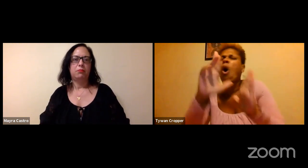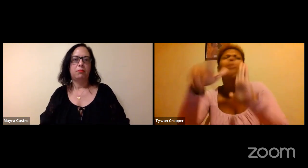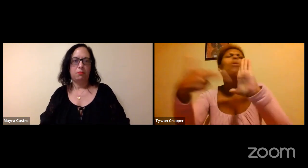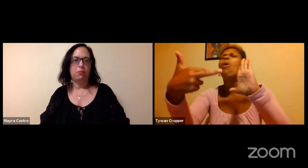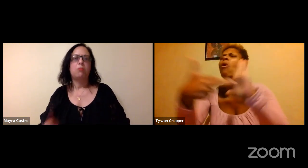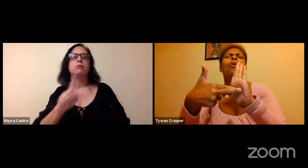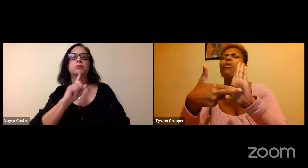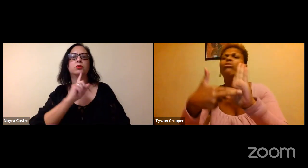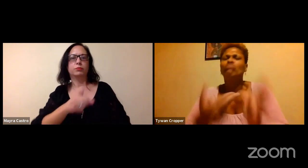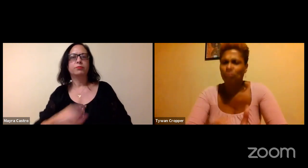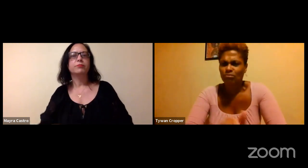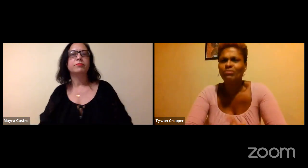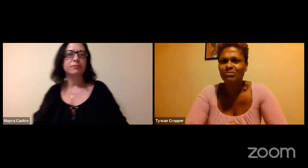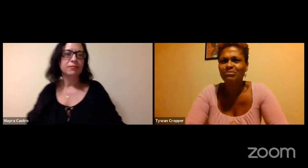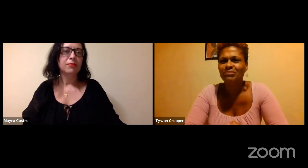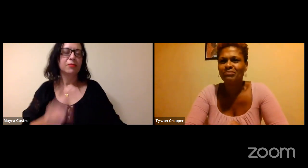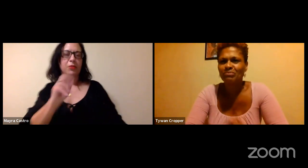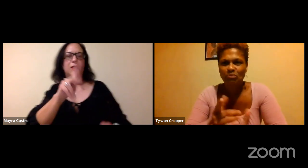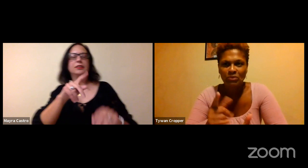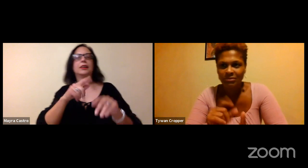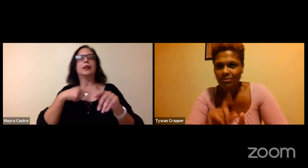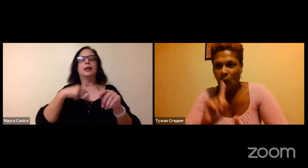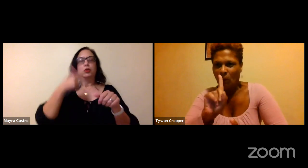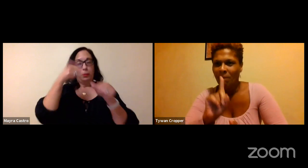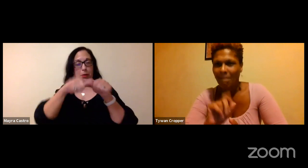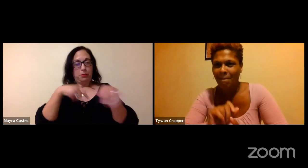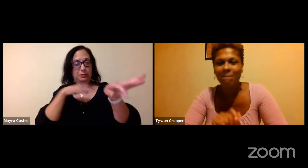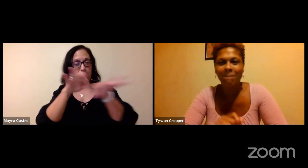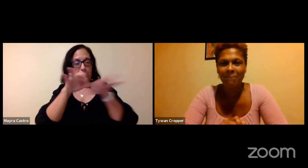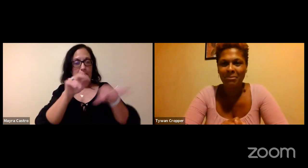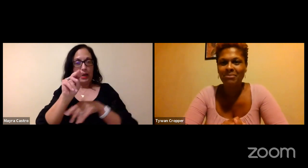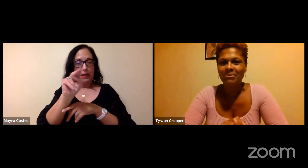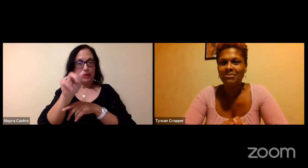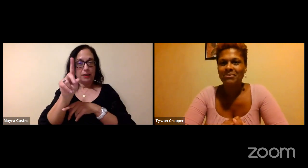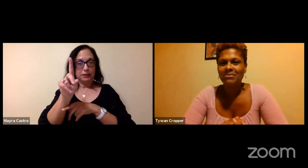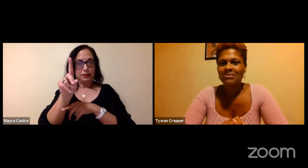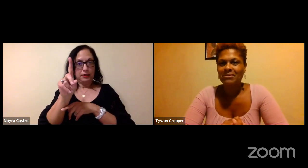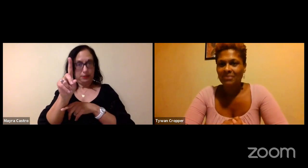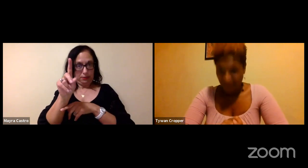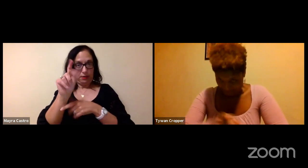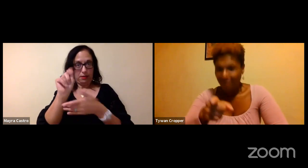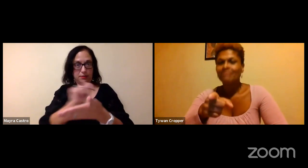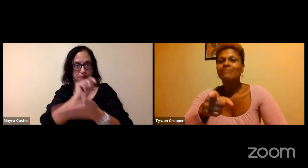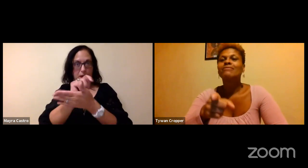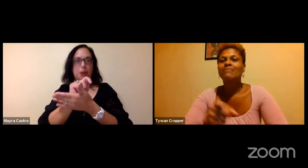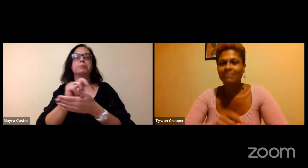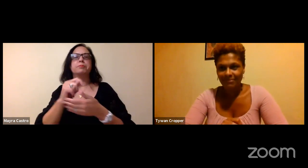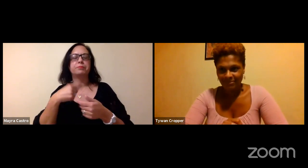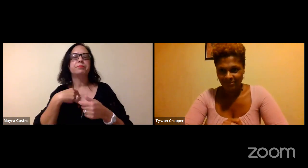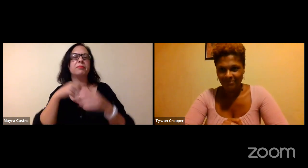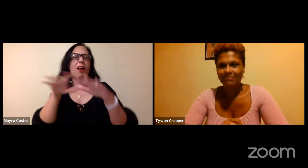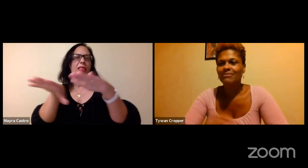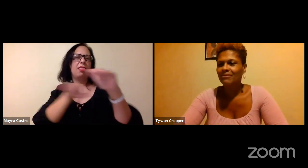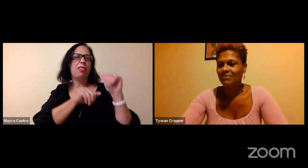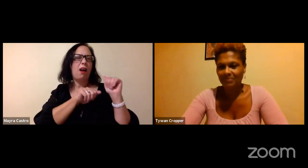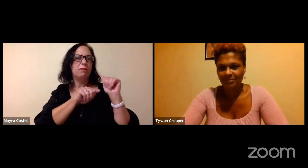And I want to ask you, who was your role model? Well, you know, as I said, I went to